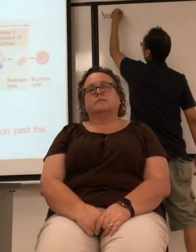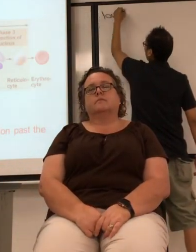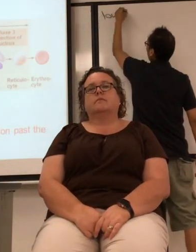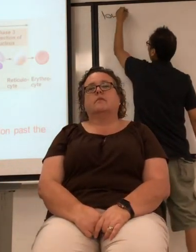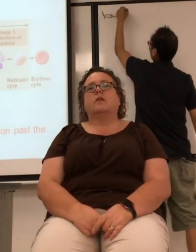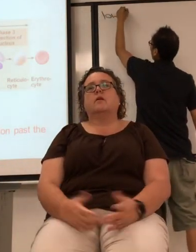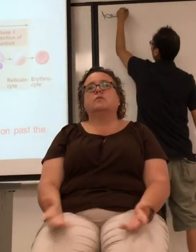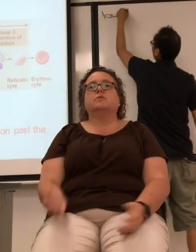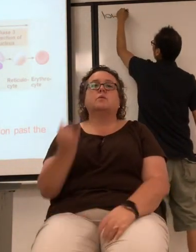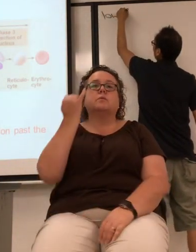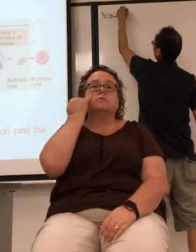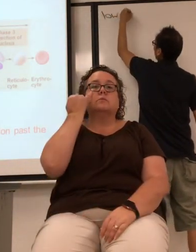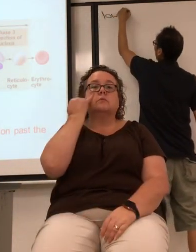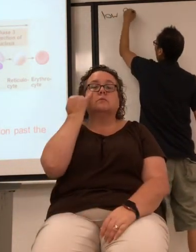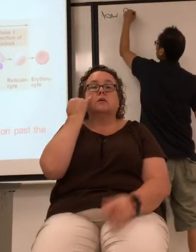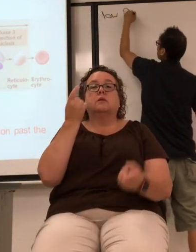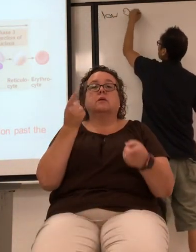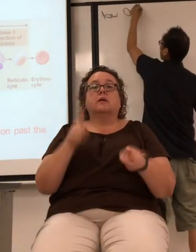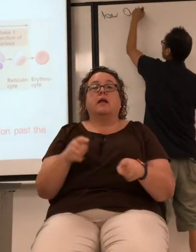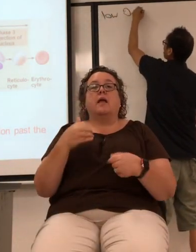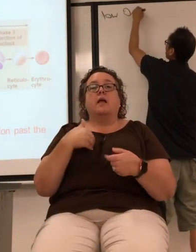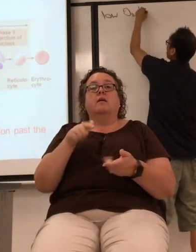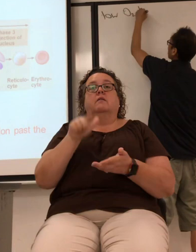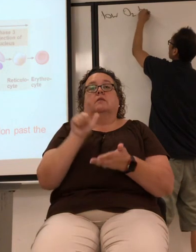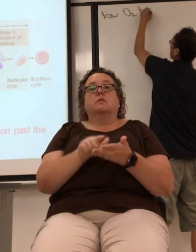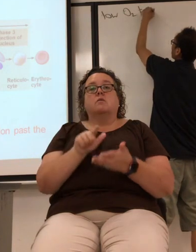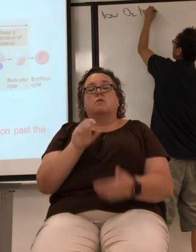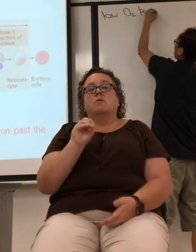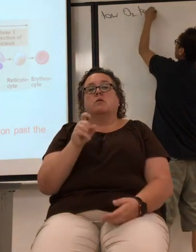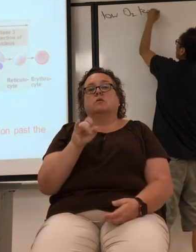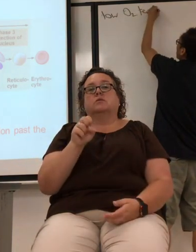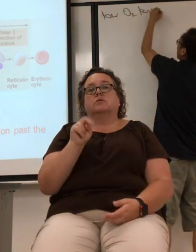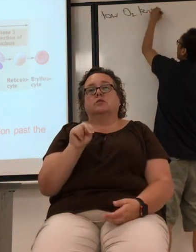Say you got low oxygen tension,